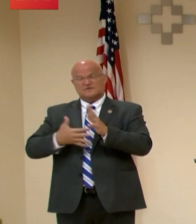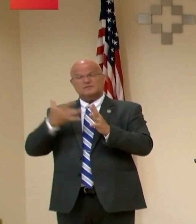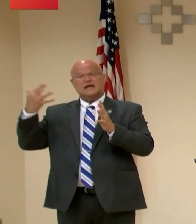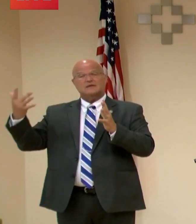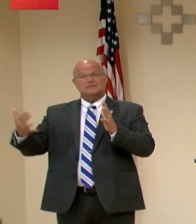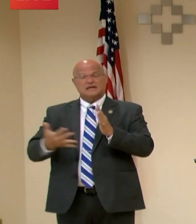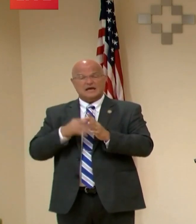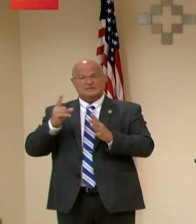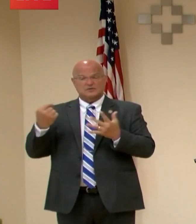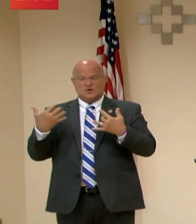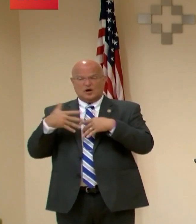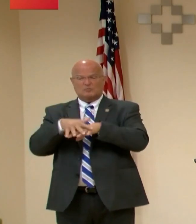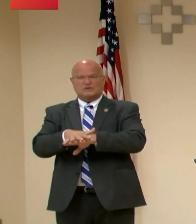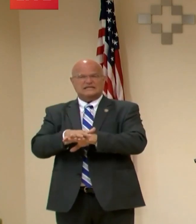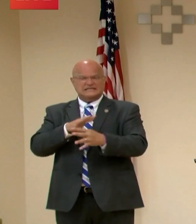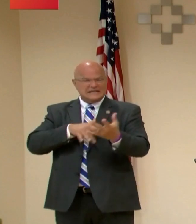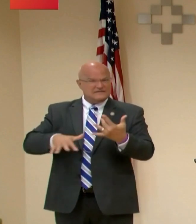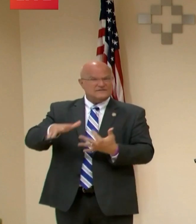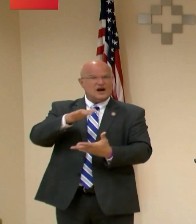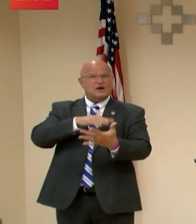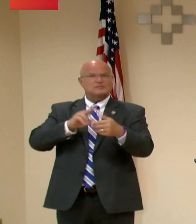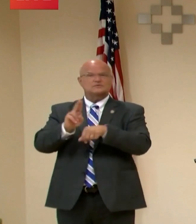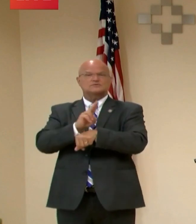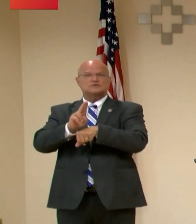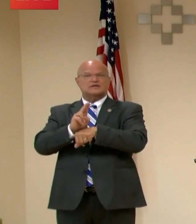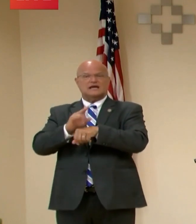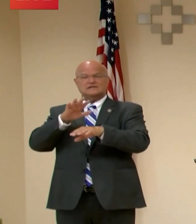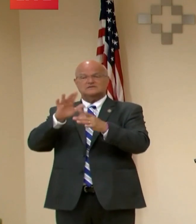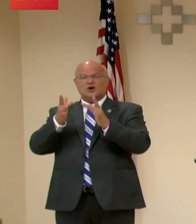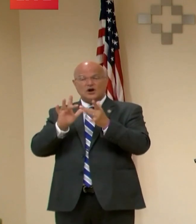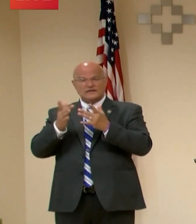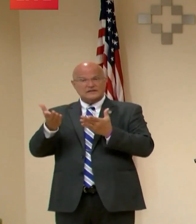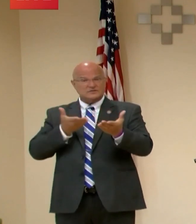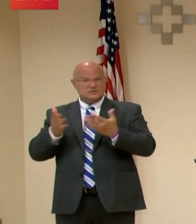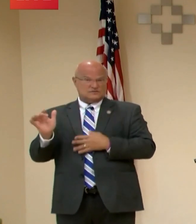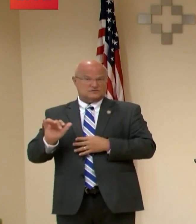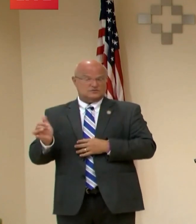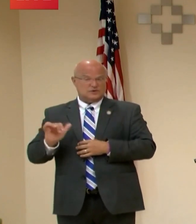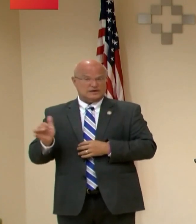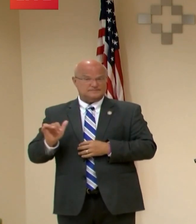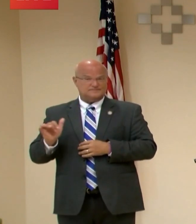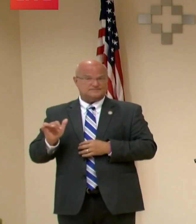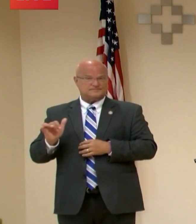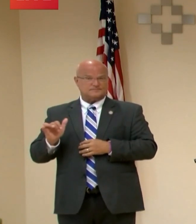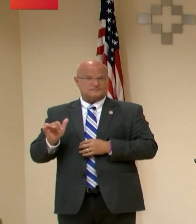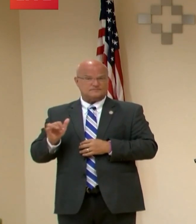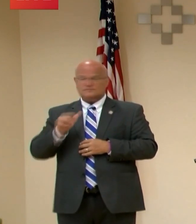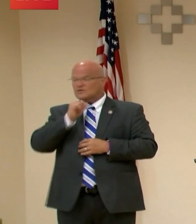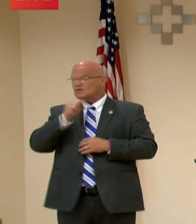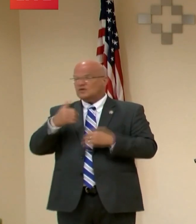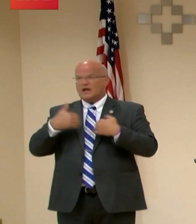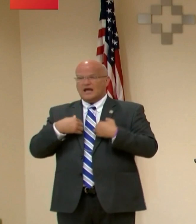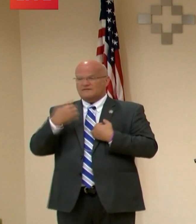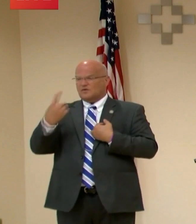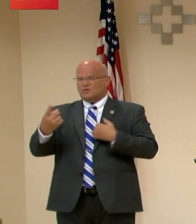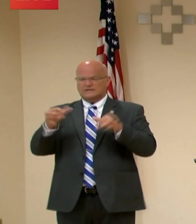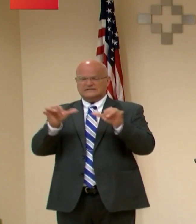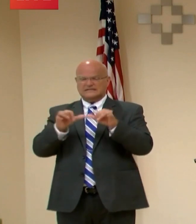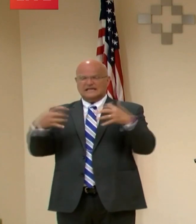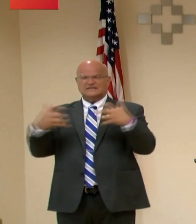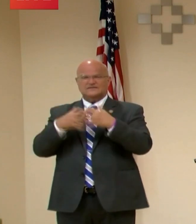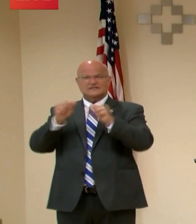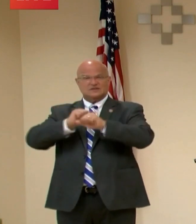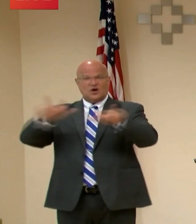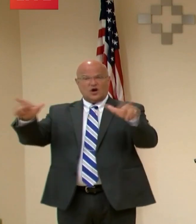to time to a blended environment to utilize online services as well. We don't have a one-size-fits-all